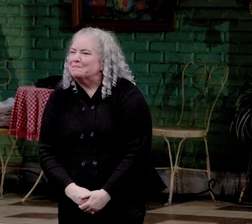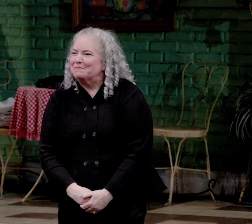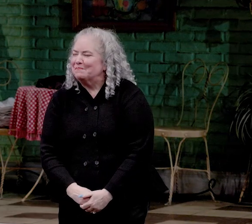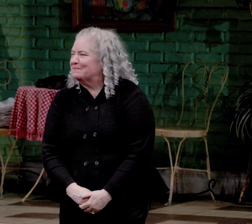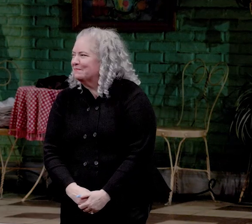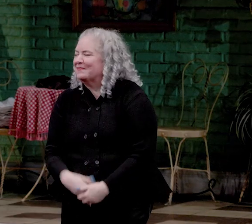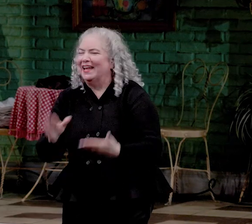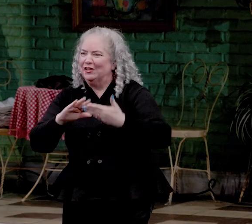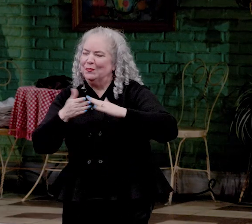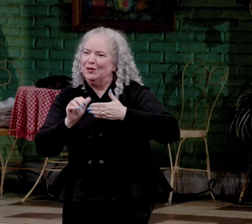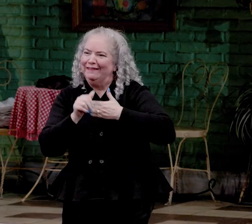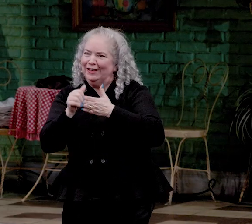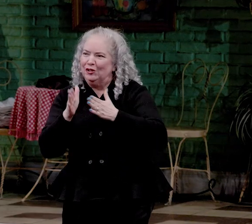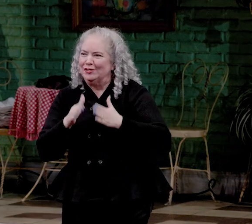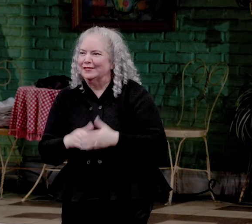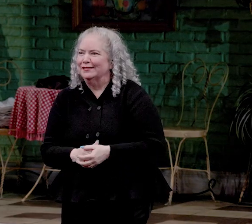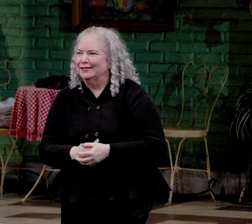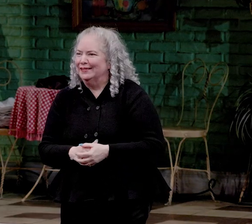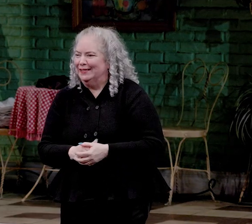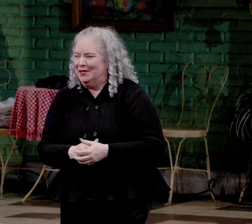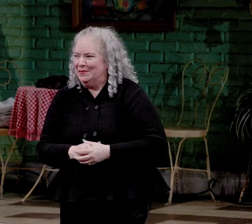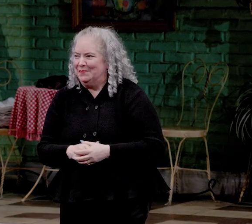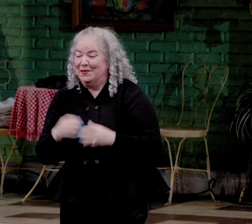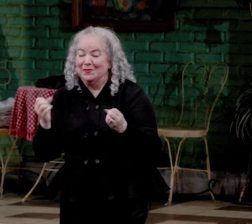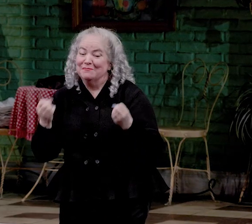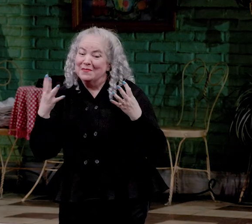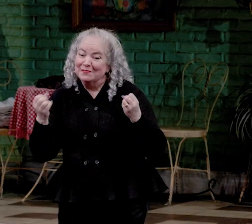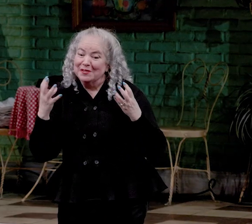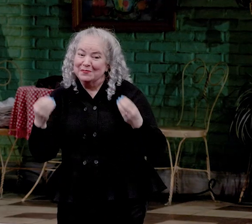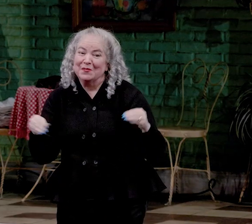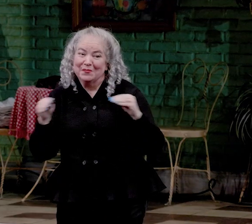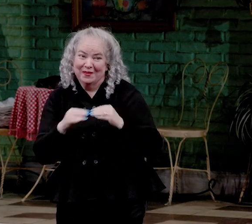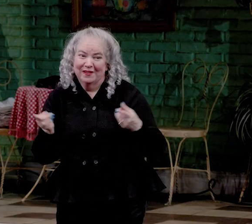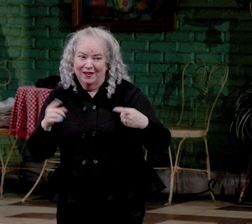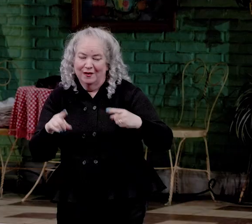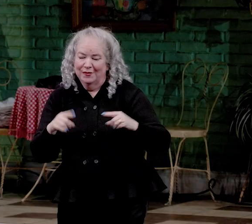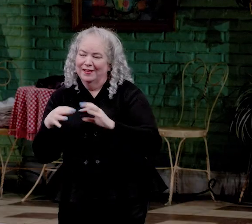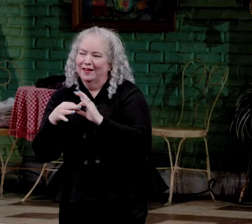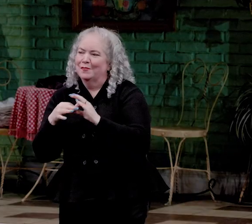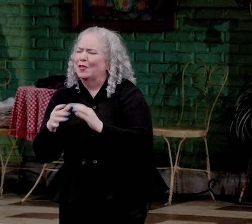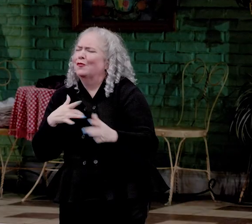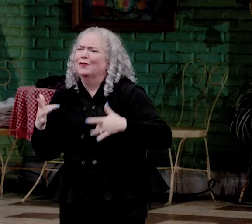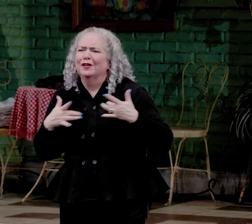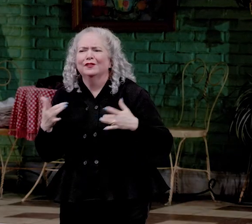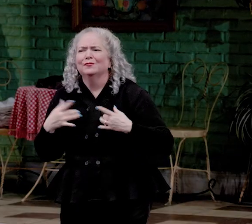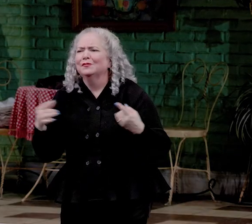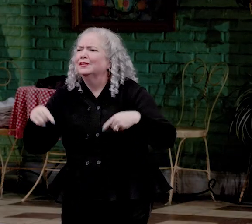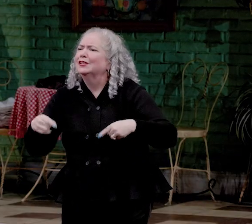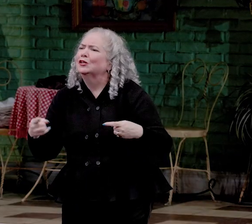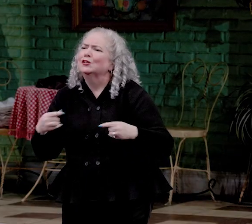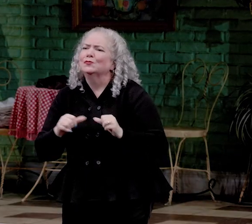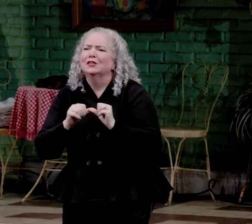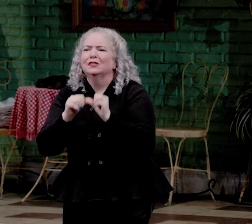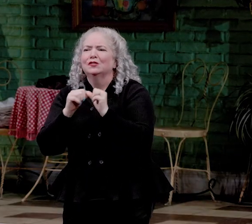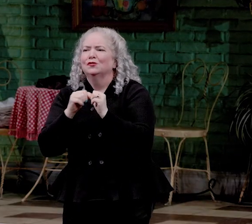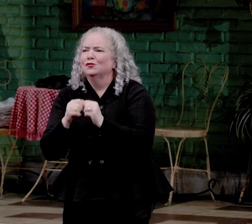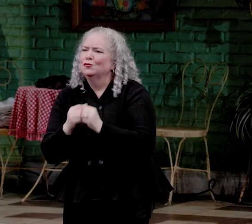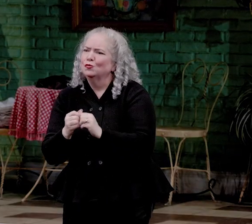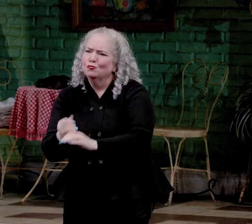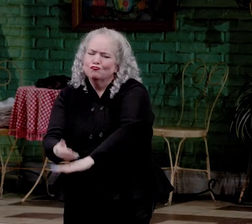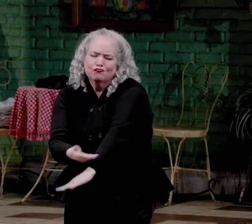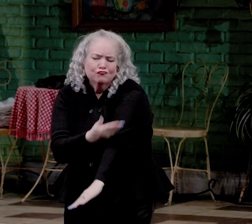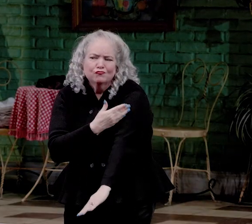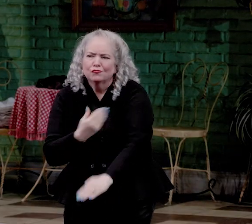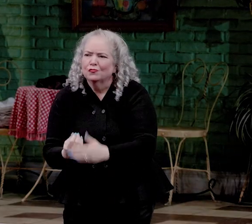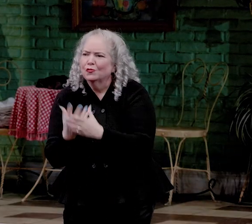right? And community leaders. There's so much more to come in Connectivity that I'm very thrilled to be here as we continue to grow and envision